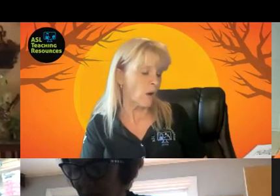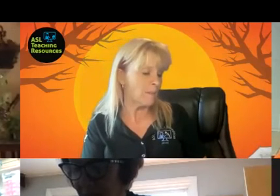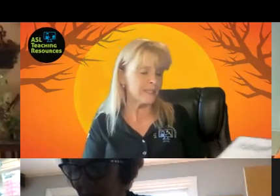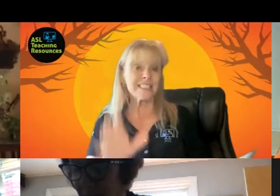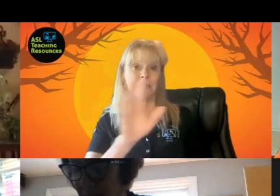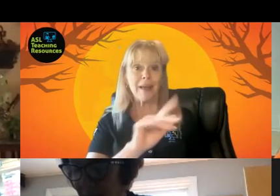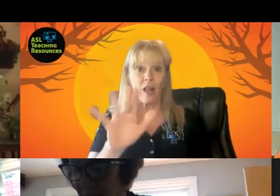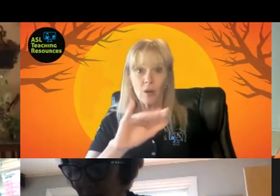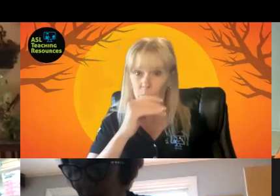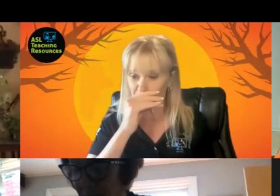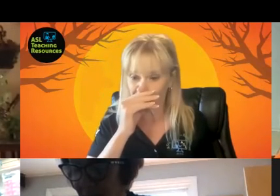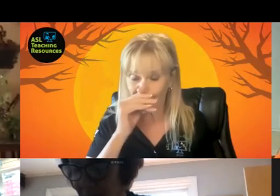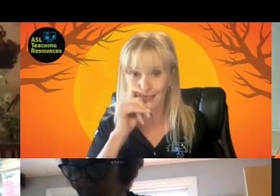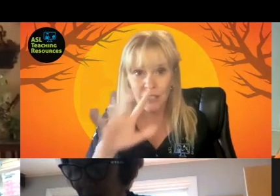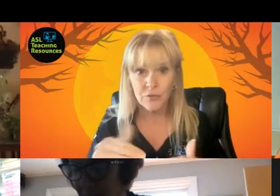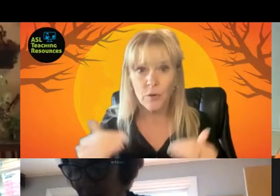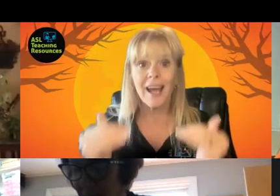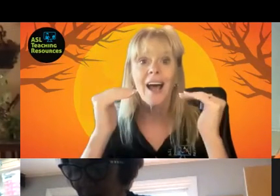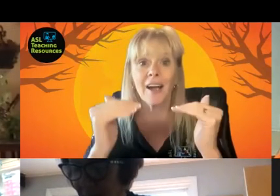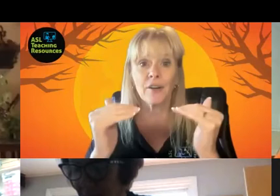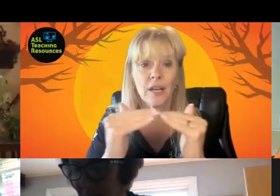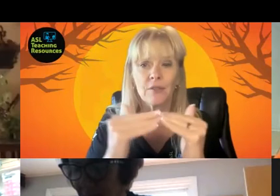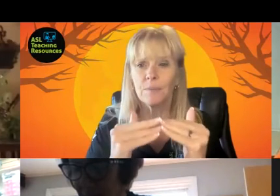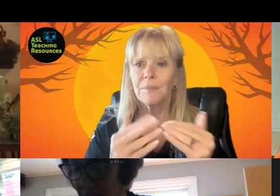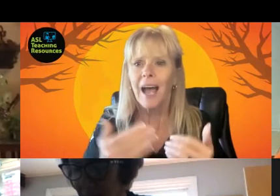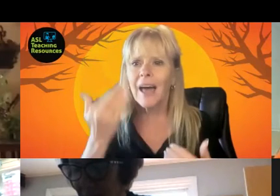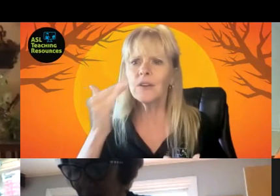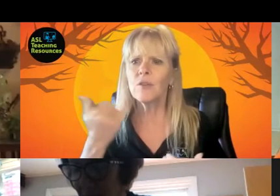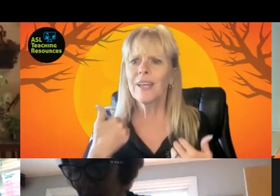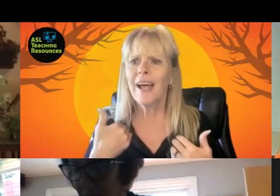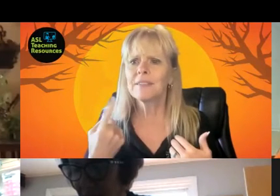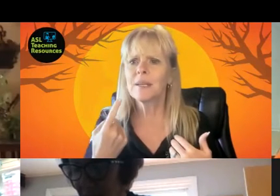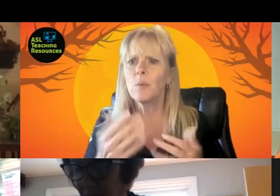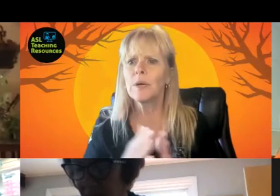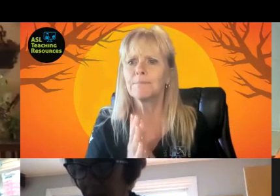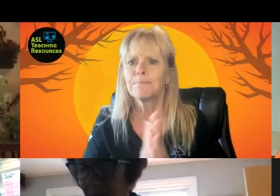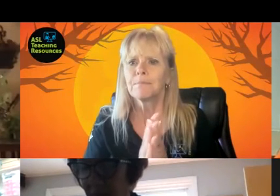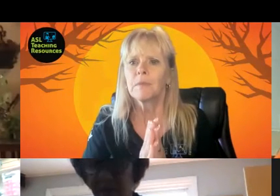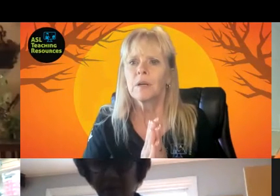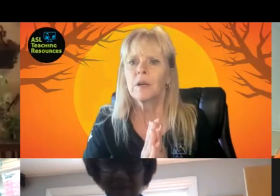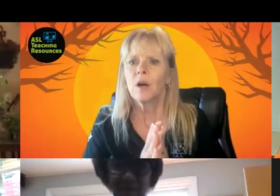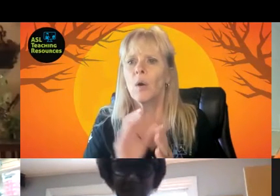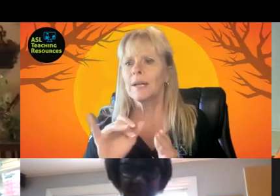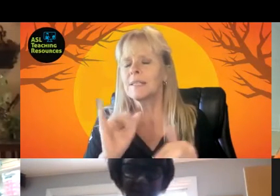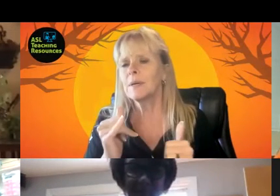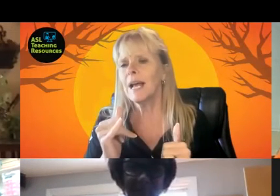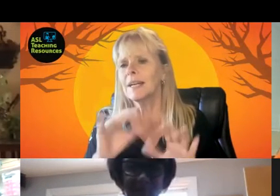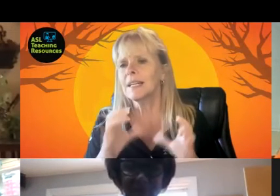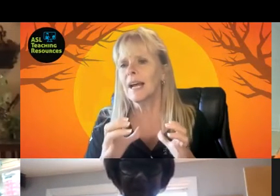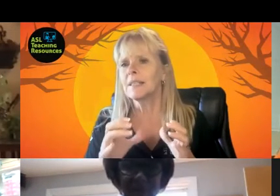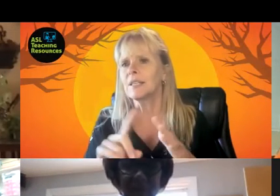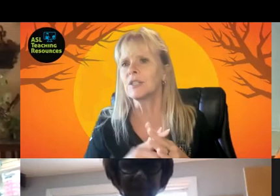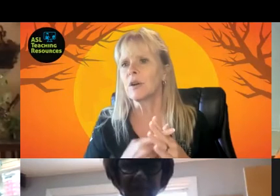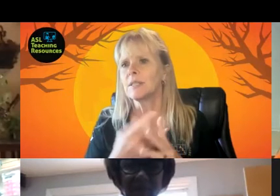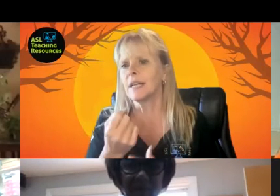And so I'm going to spell a word now. This is for the higher level. I don't know if we have someone. Okay, someone has